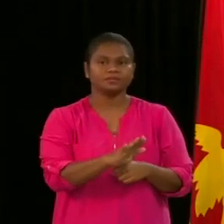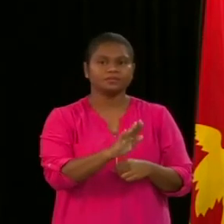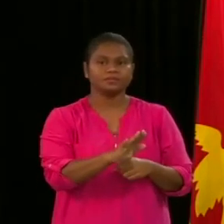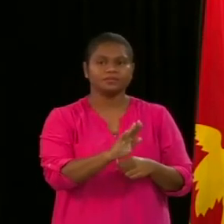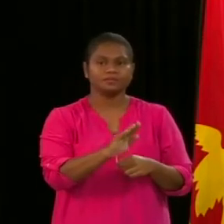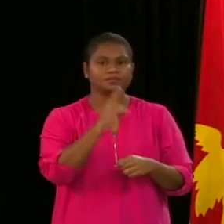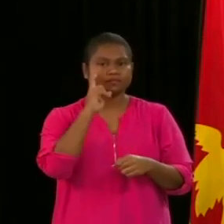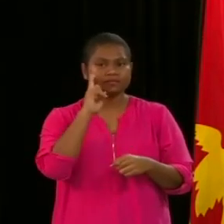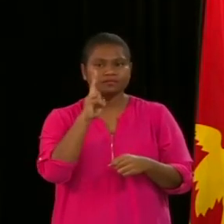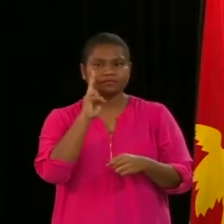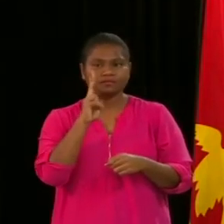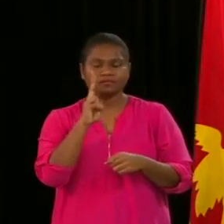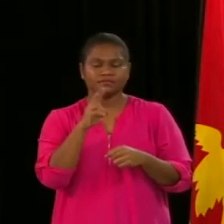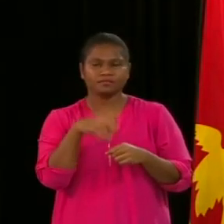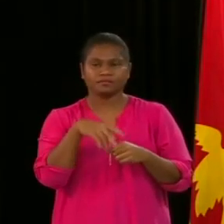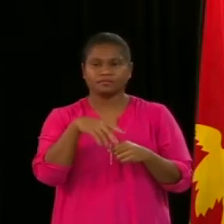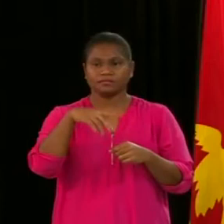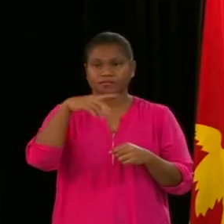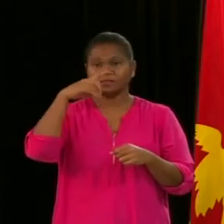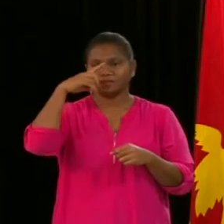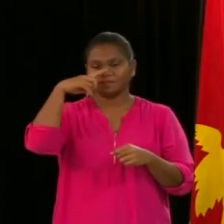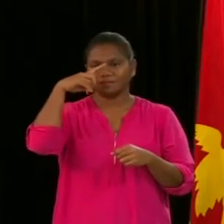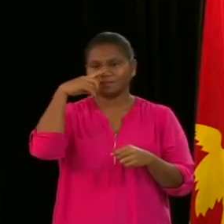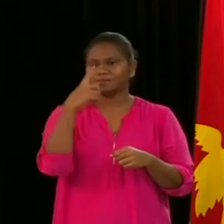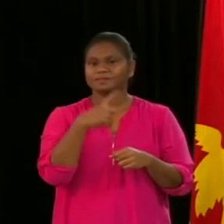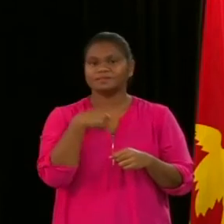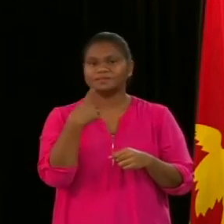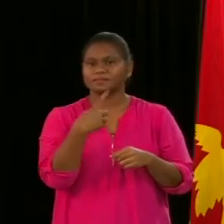that was developed or understood to be the incubation period